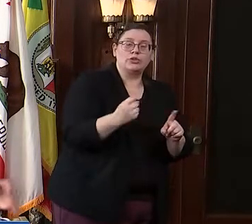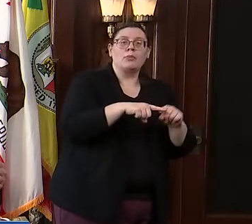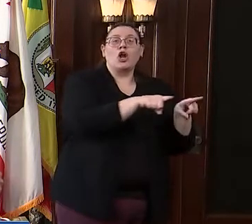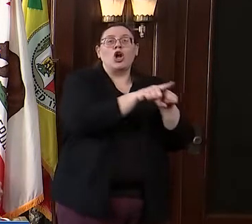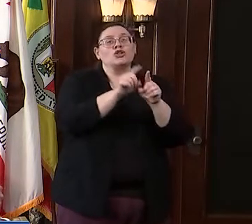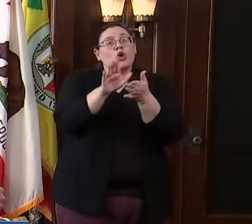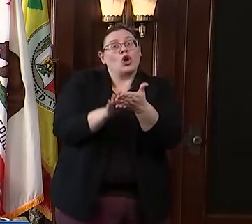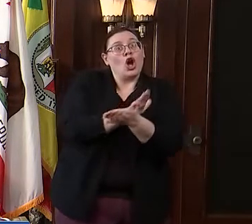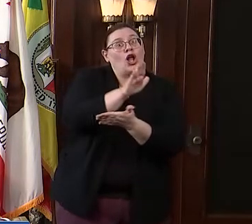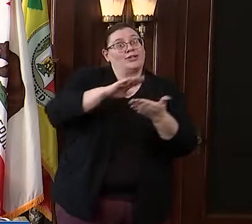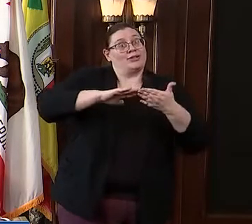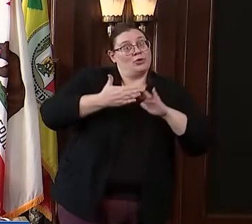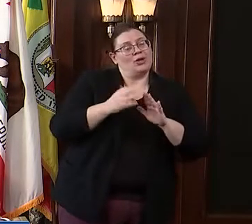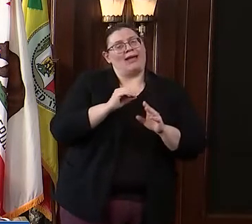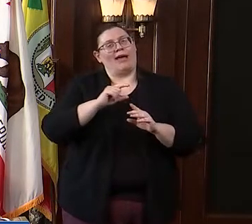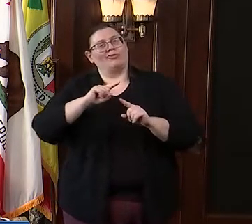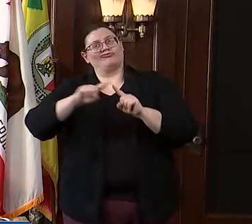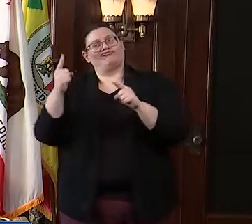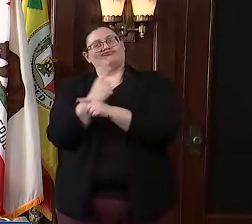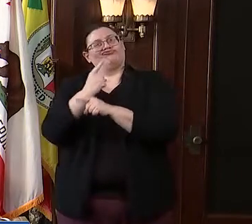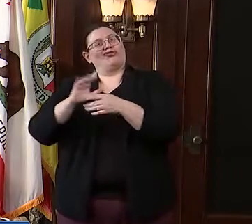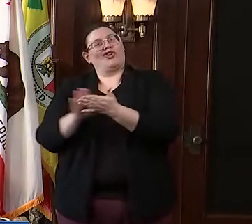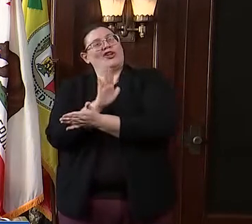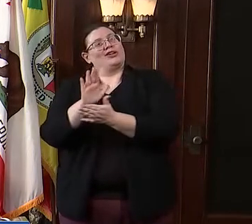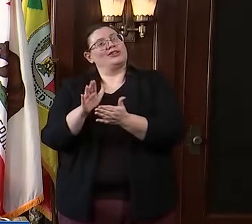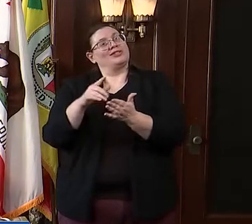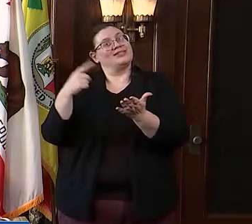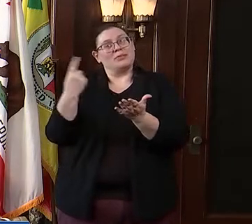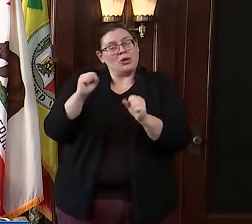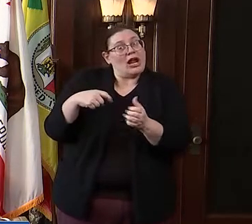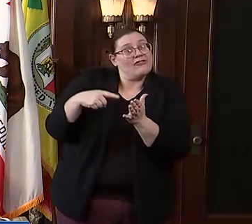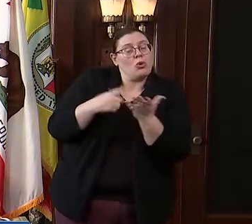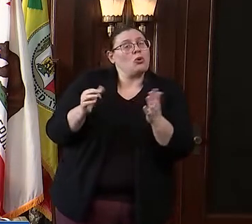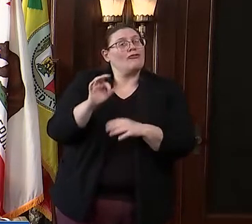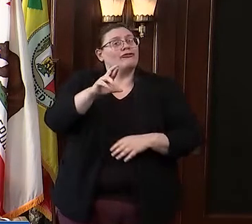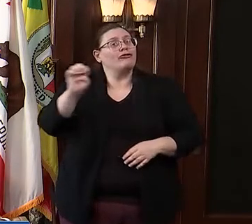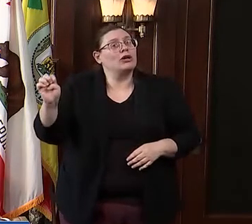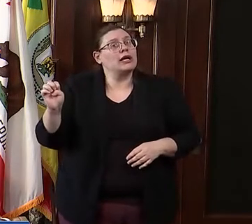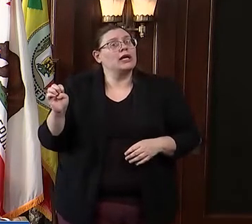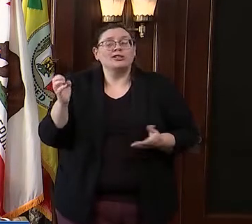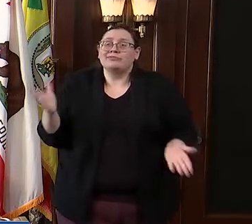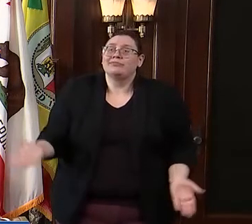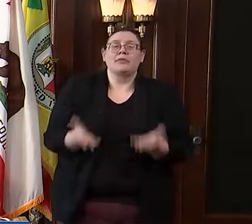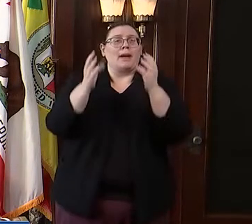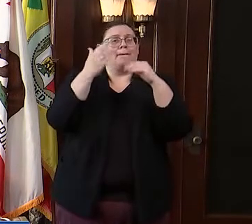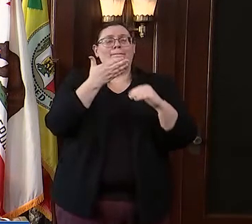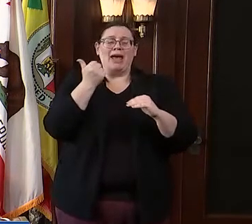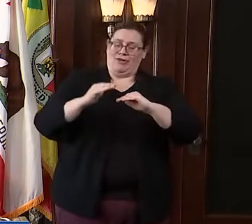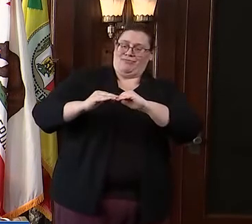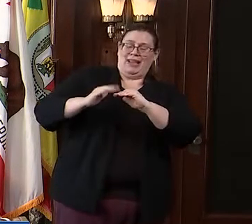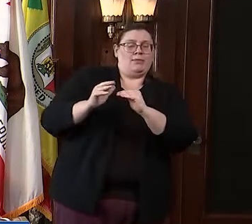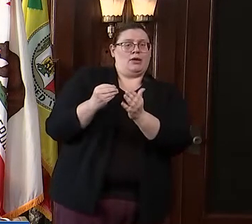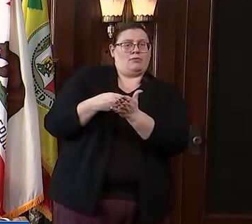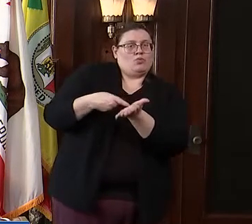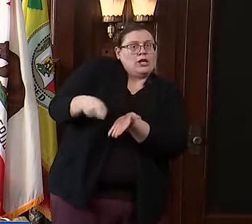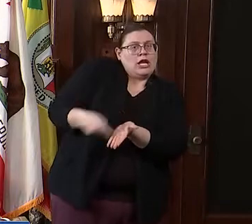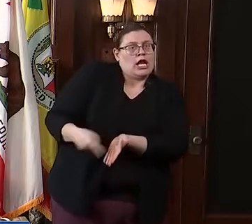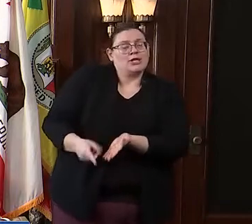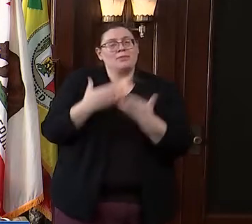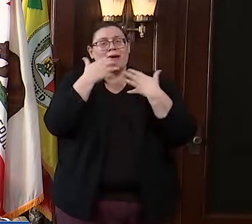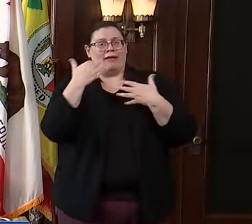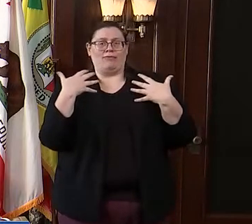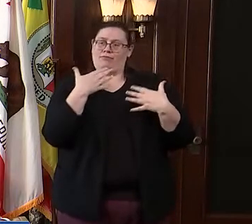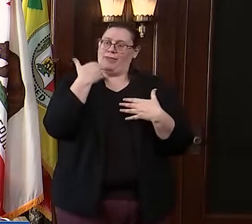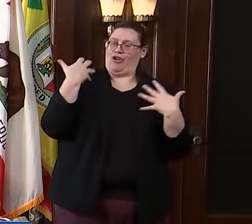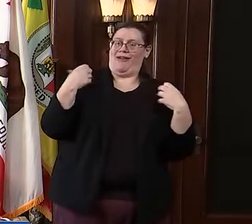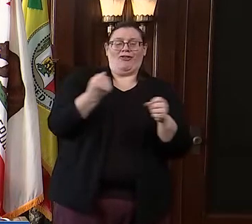and college affordable and free, to push for a higher minimum wage, to ensure that there is universal health care, that there is housing